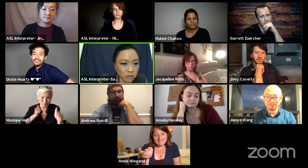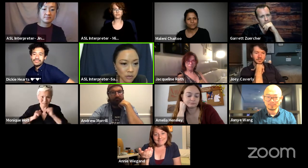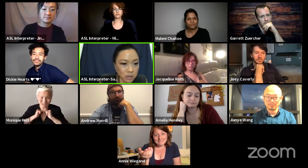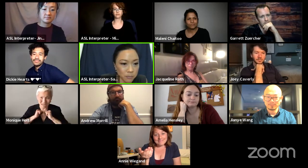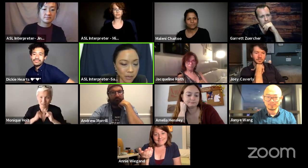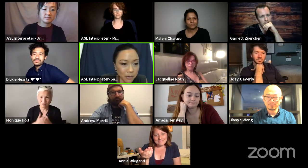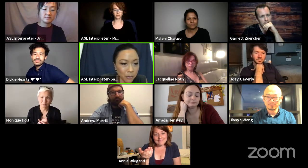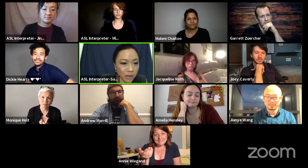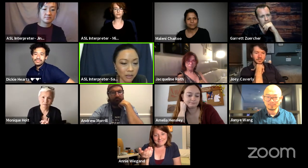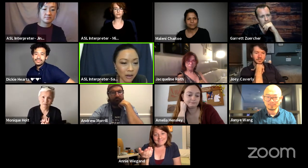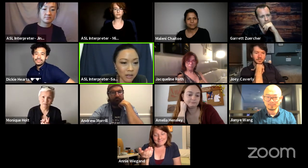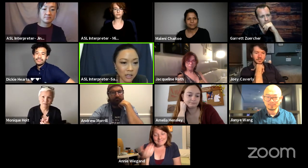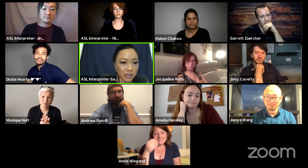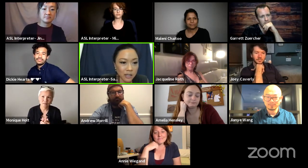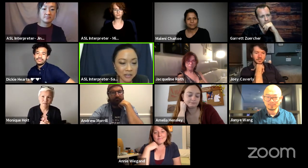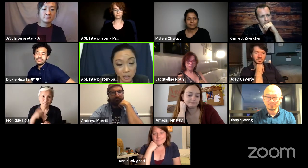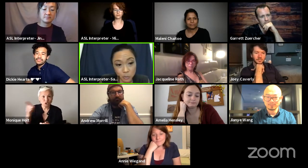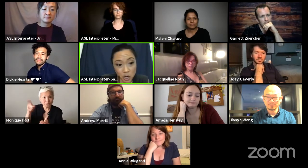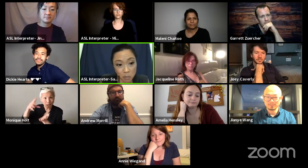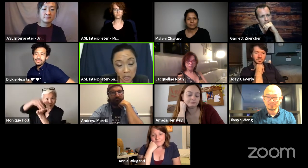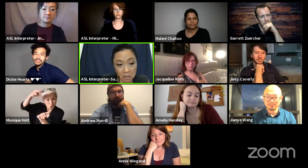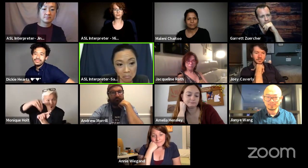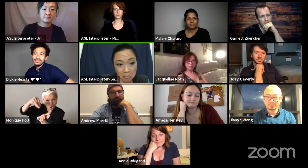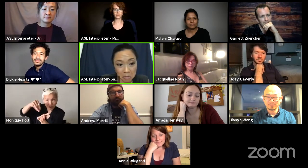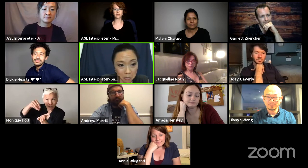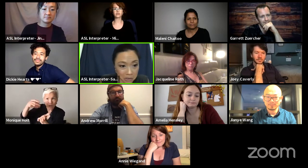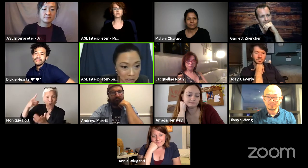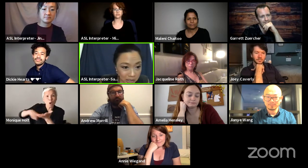this pathway that ended up shaping it what it is.